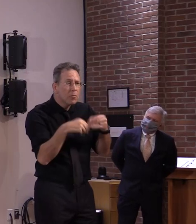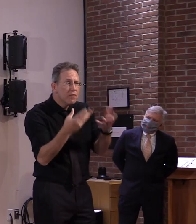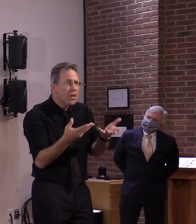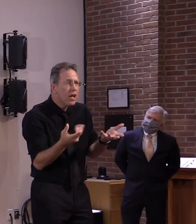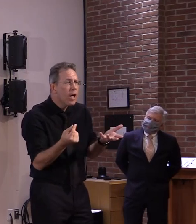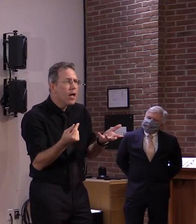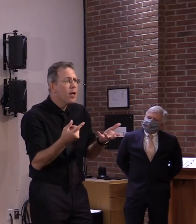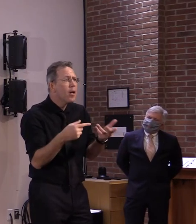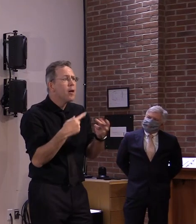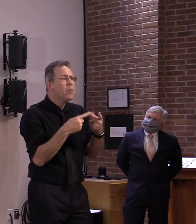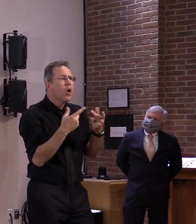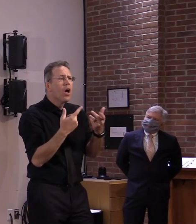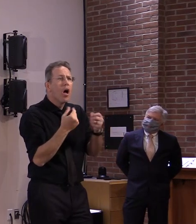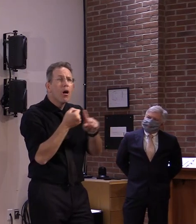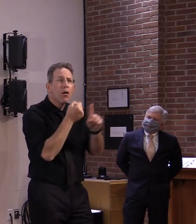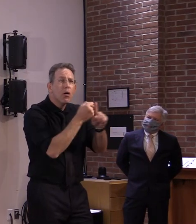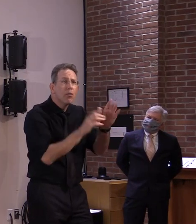week?